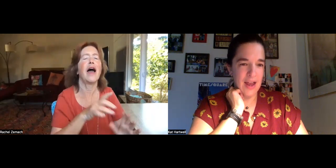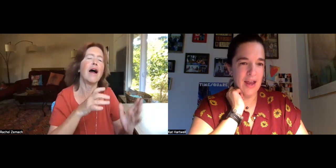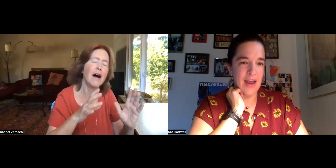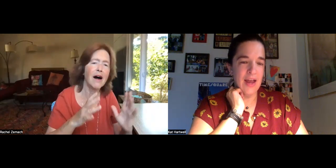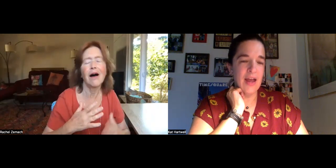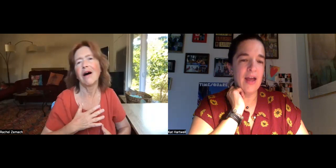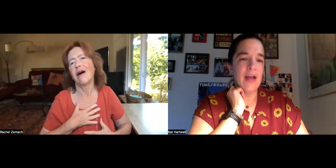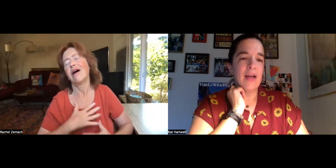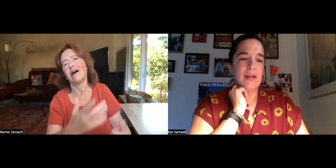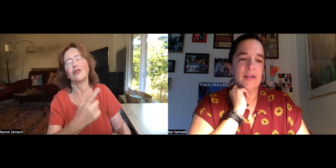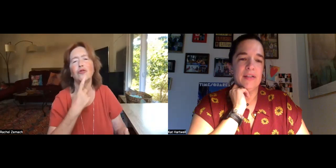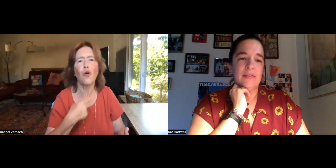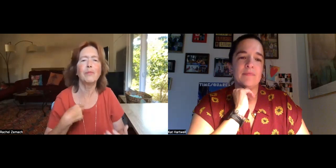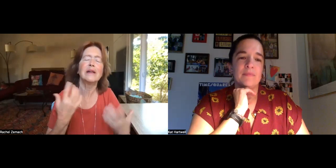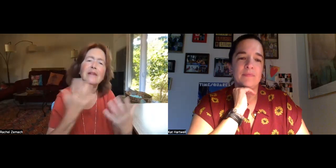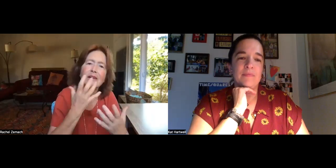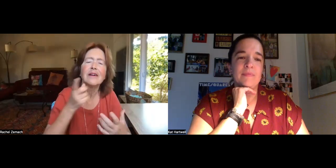Why are they?